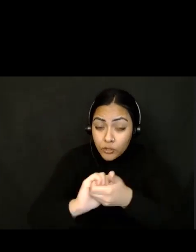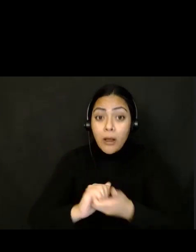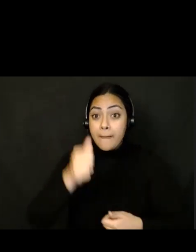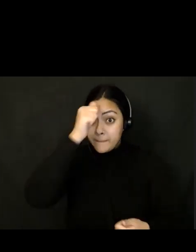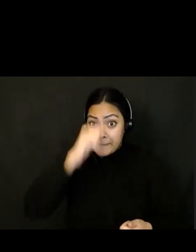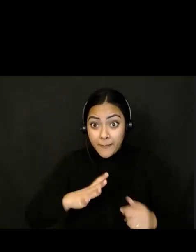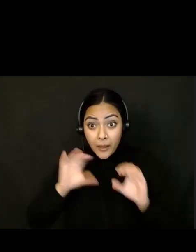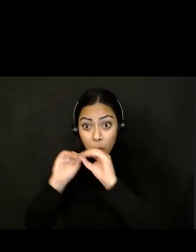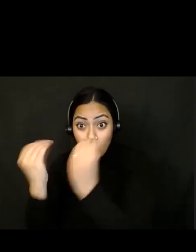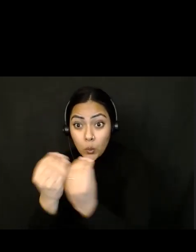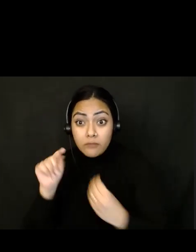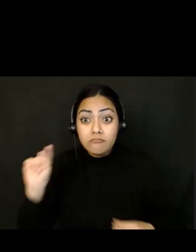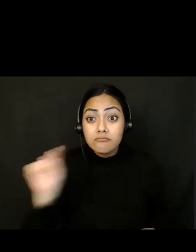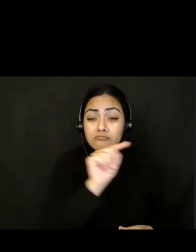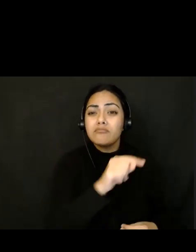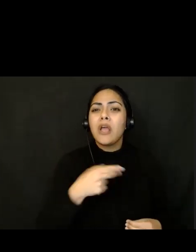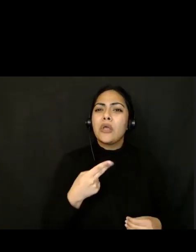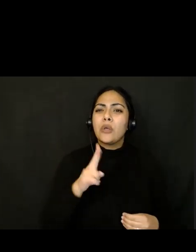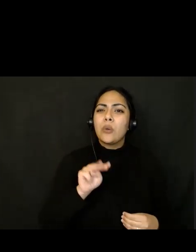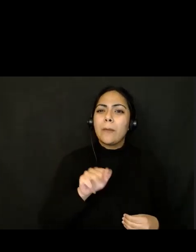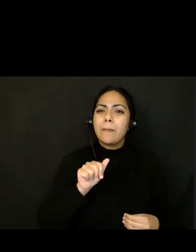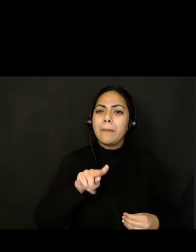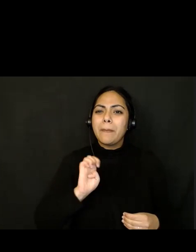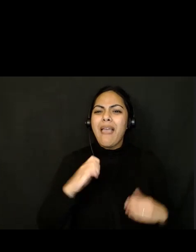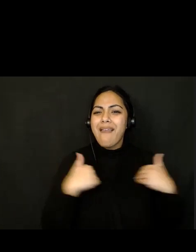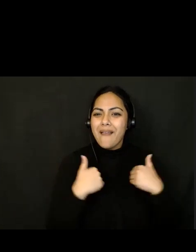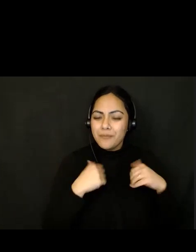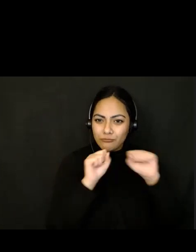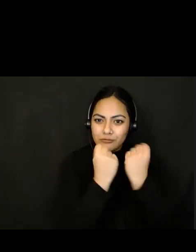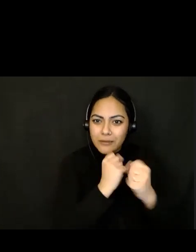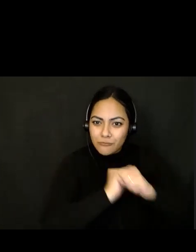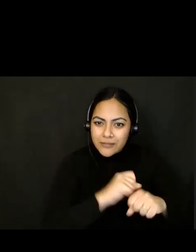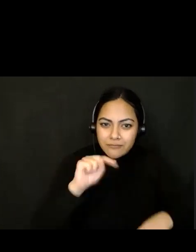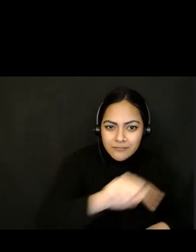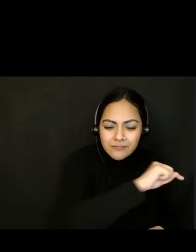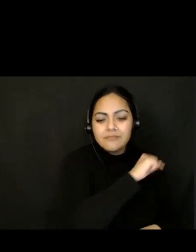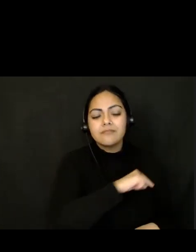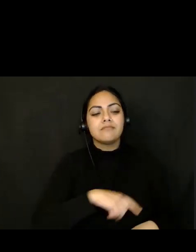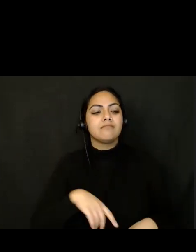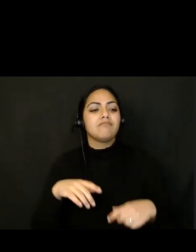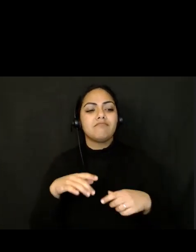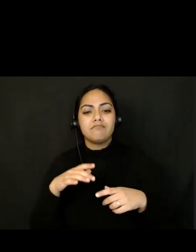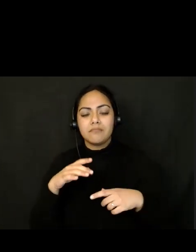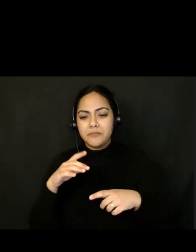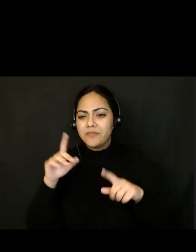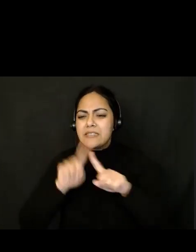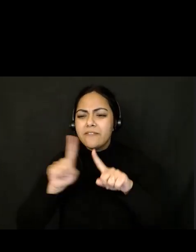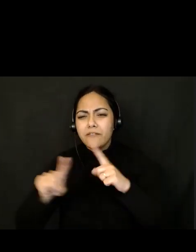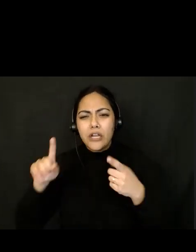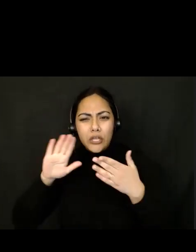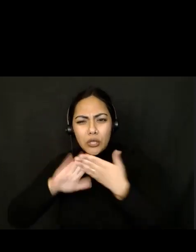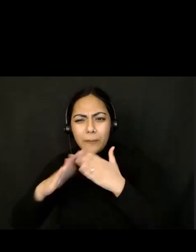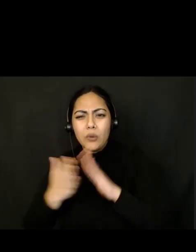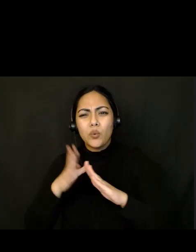humane societies, financial institutions, community mobilizers, and activists. Today's speakers